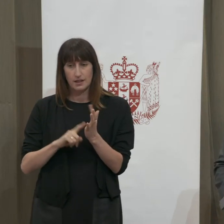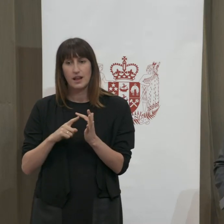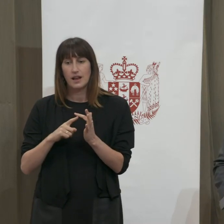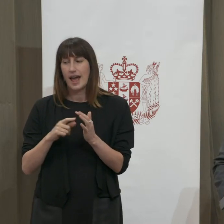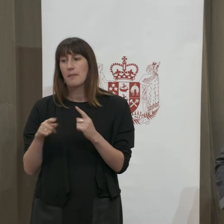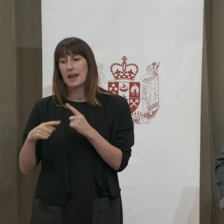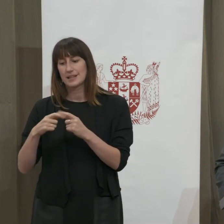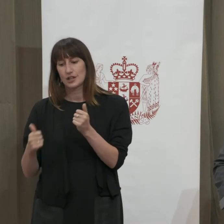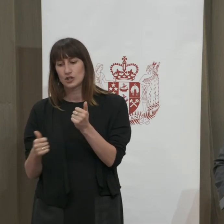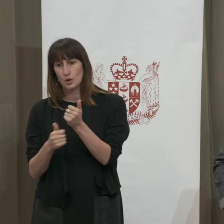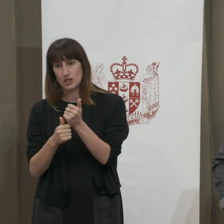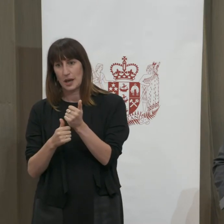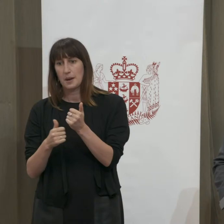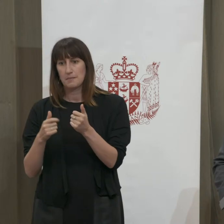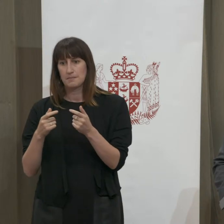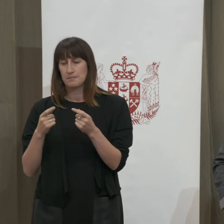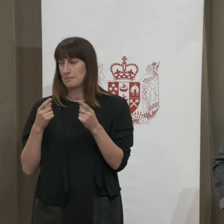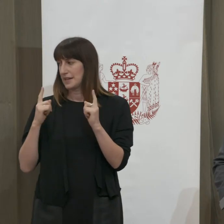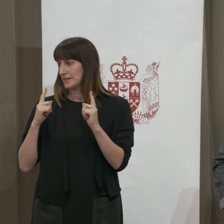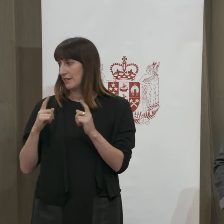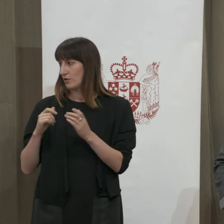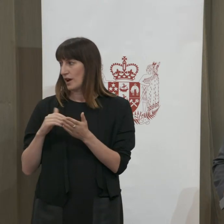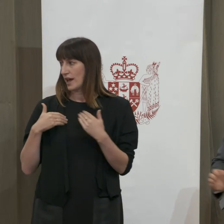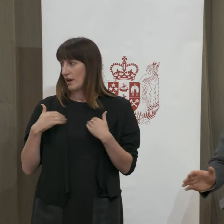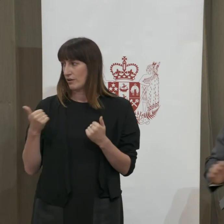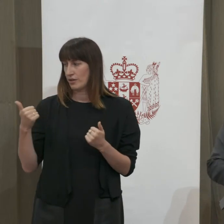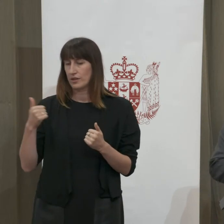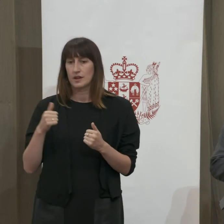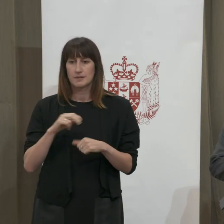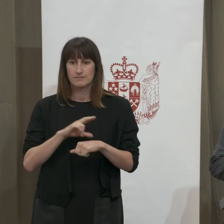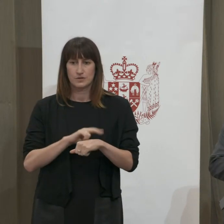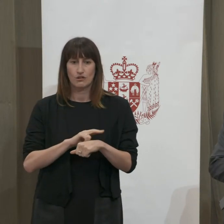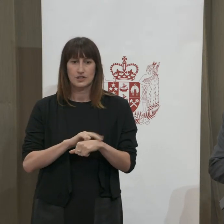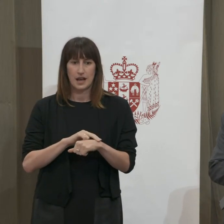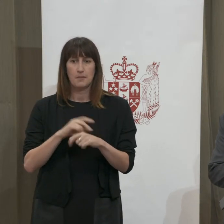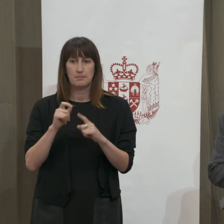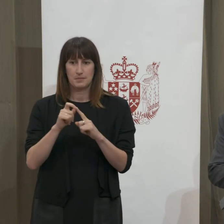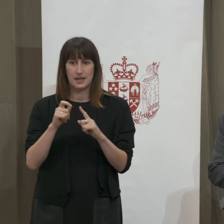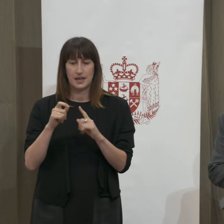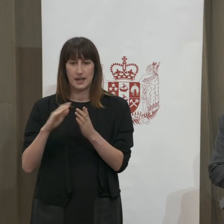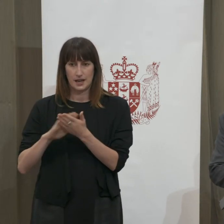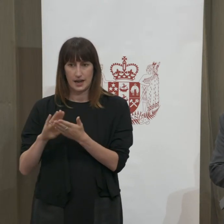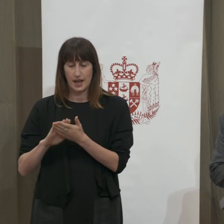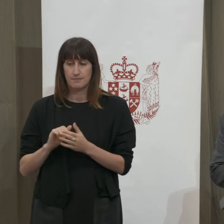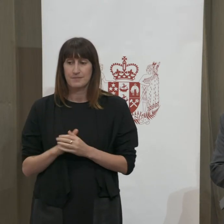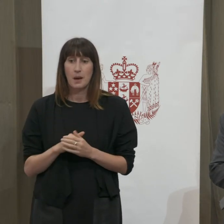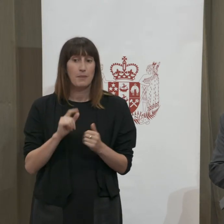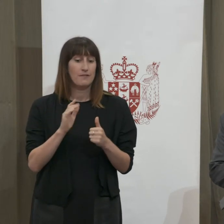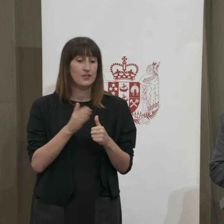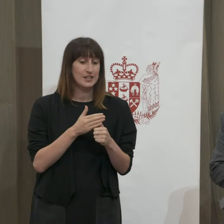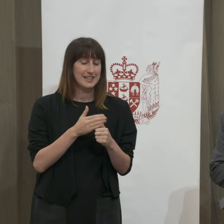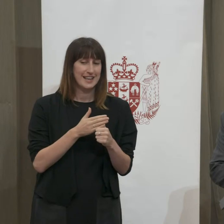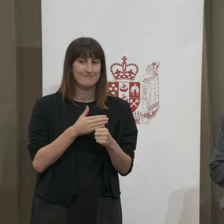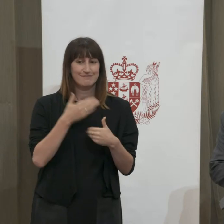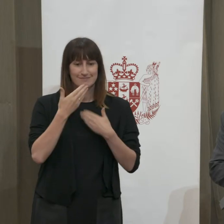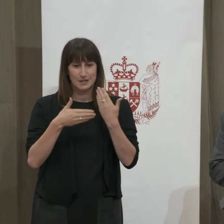Health, Tako Tuakana, Pieni Henare, shortly, but I just have to go through a quick safety briefing.